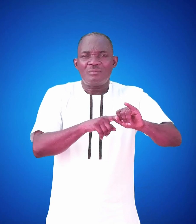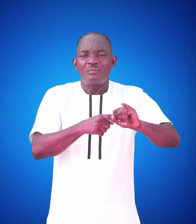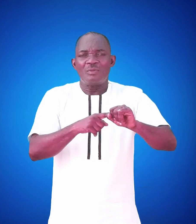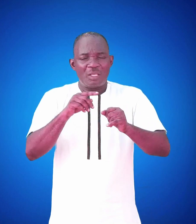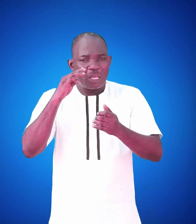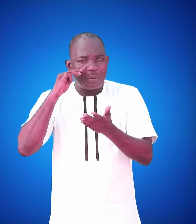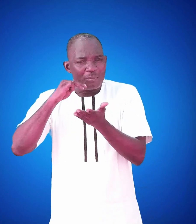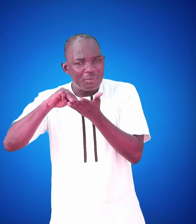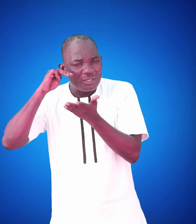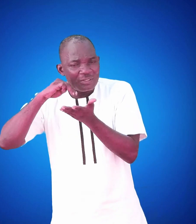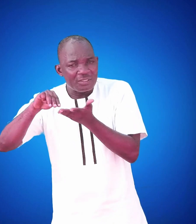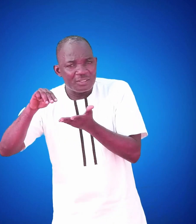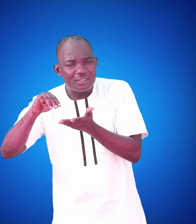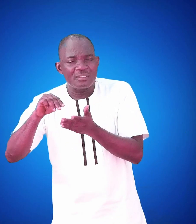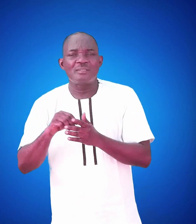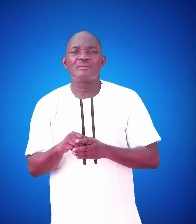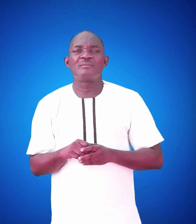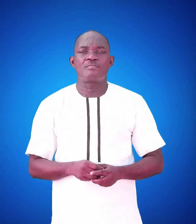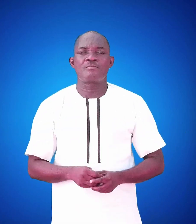monitoring.